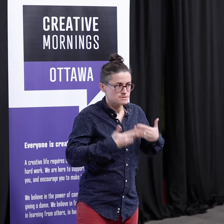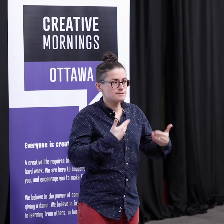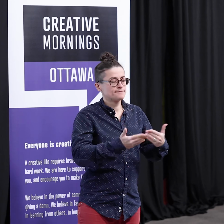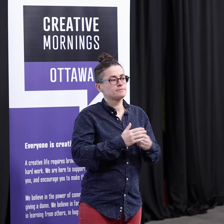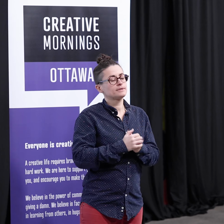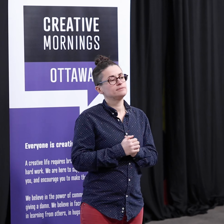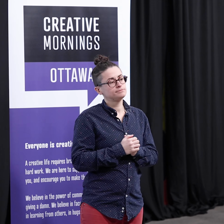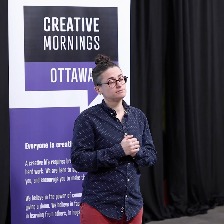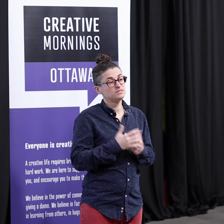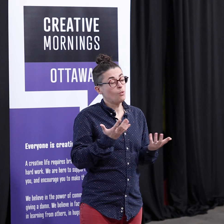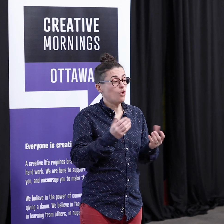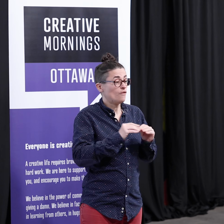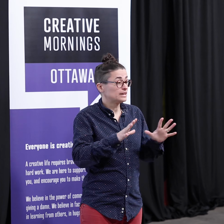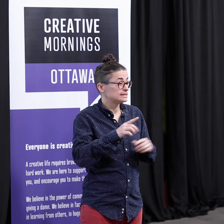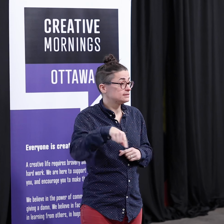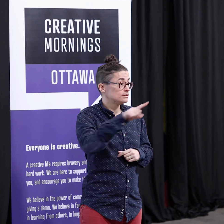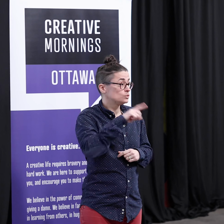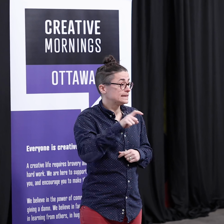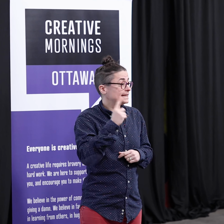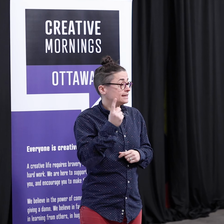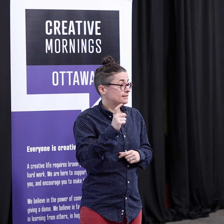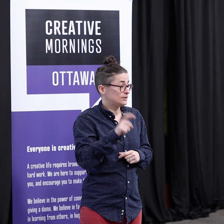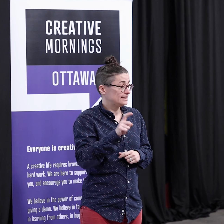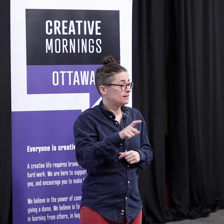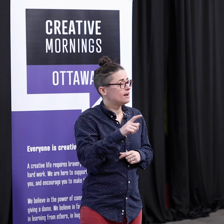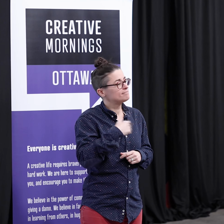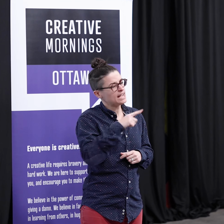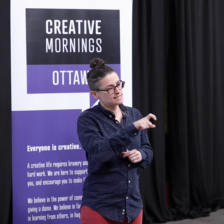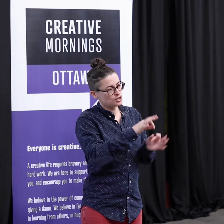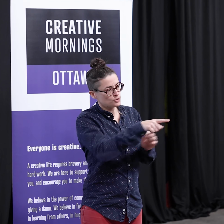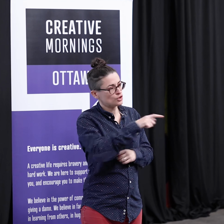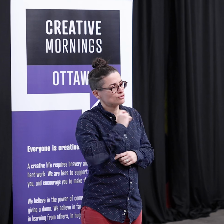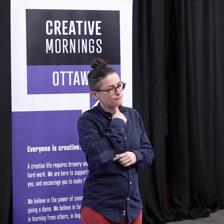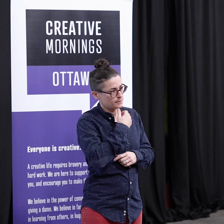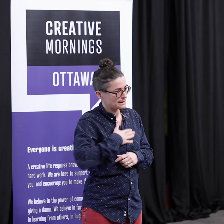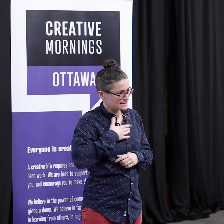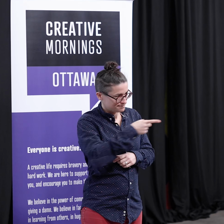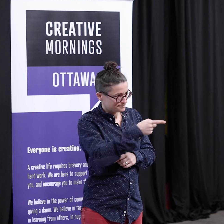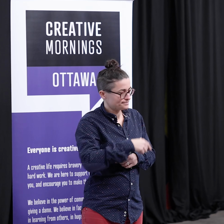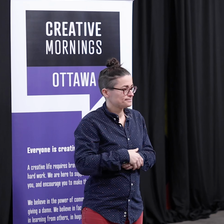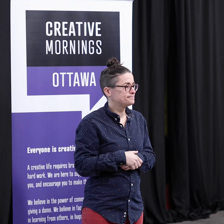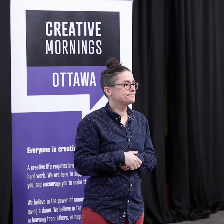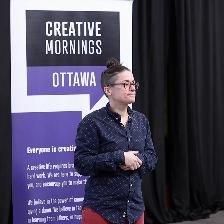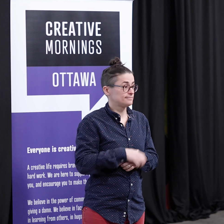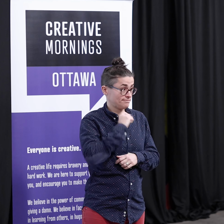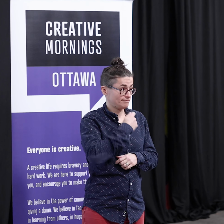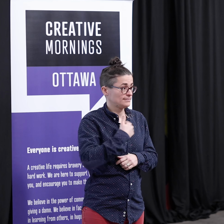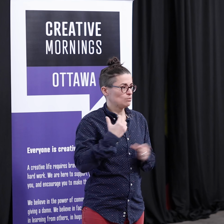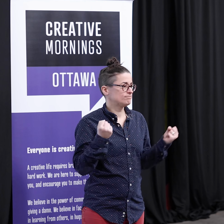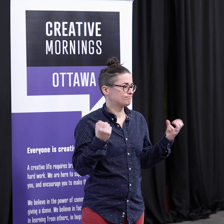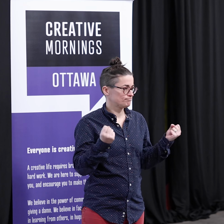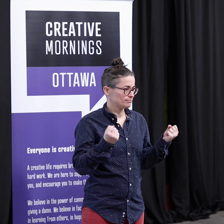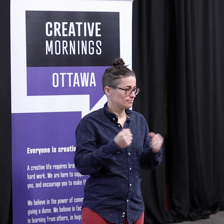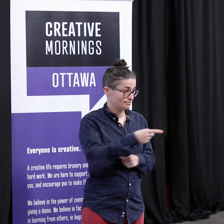it doesn't feel like there's a common ground at all. And I think that that's a really good example. And actually,